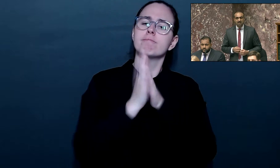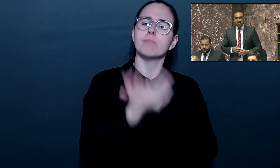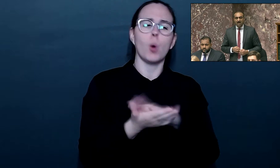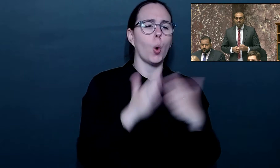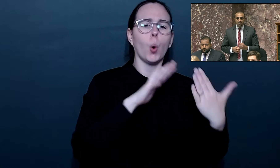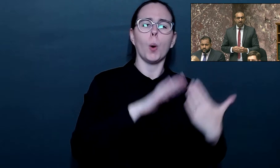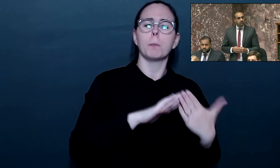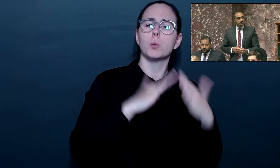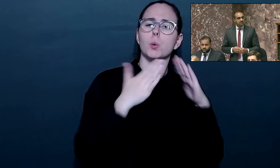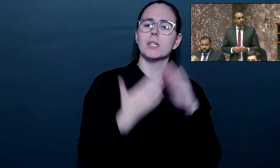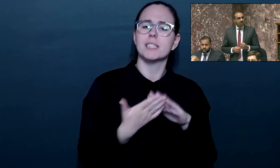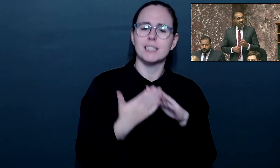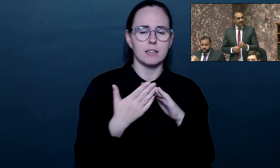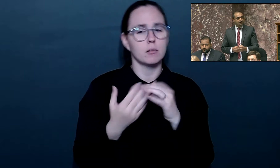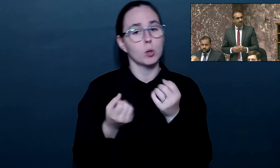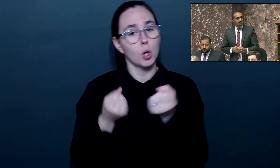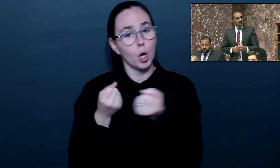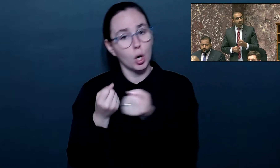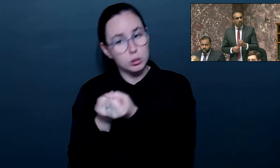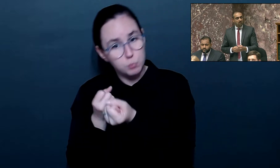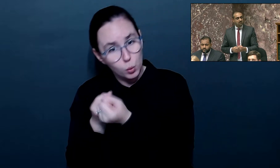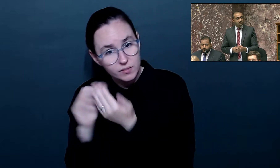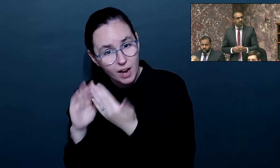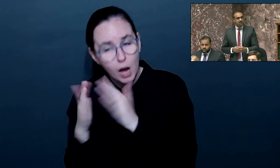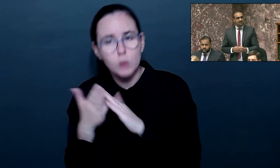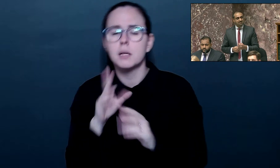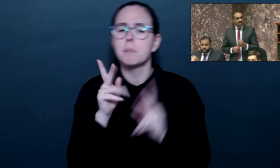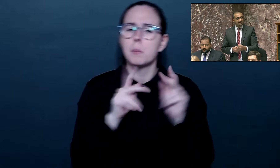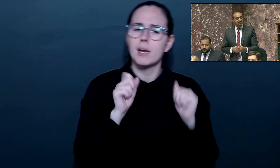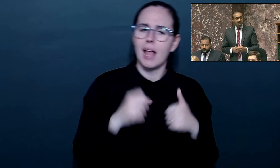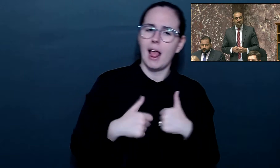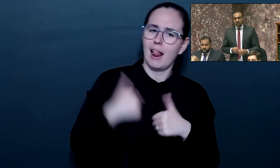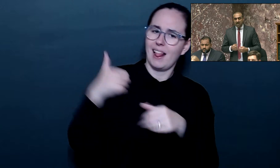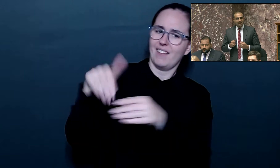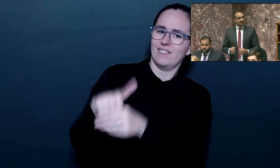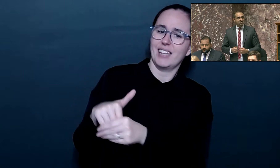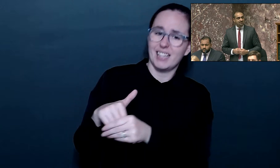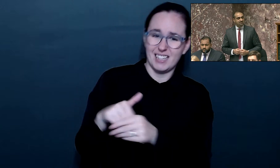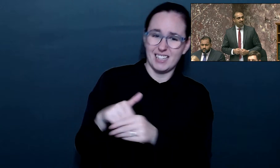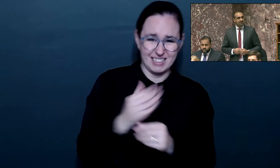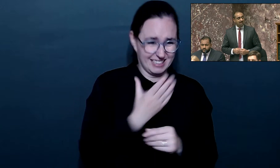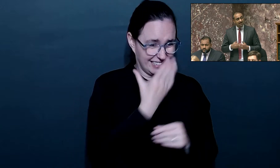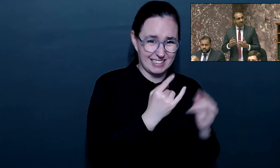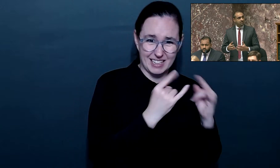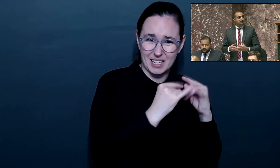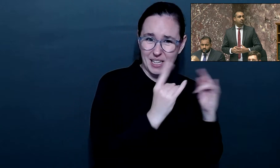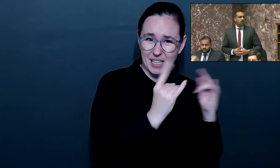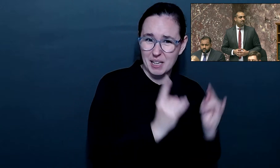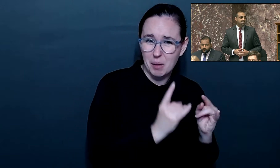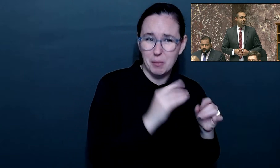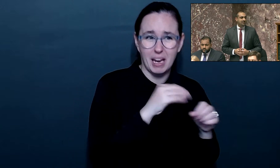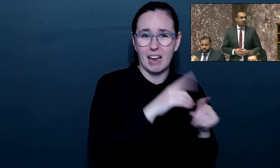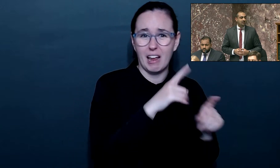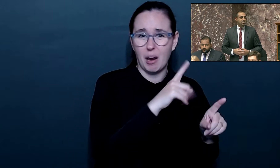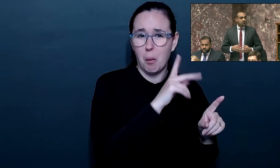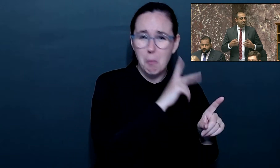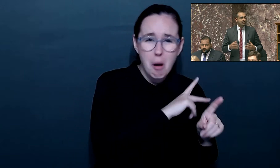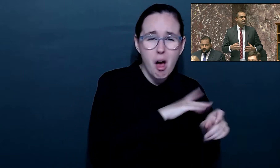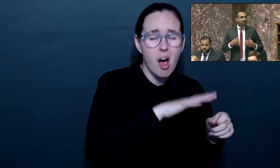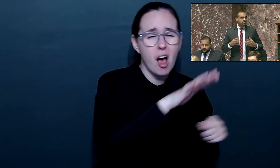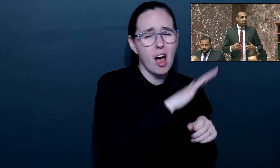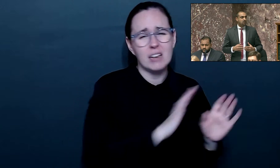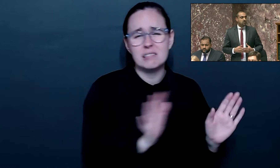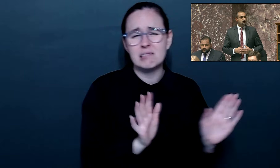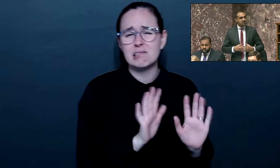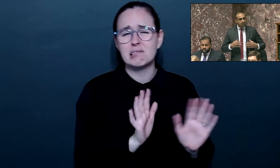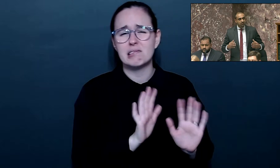need. Having people sleeping in encampments and in parks and in tents, you can't get them the supports they need there. You need to